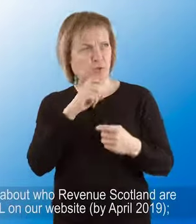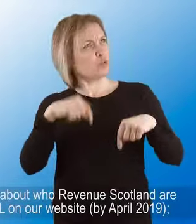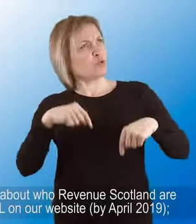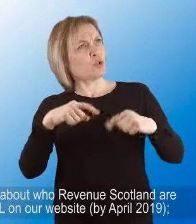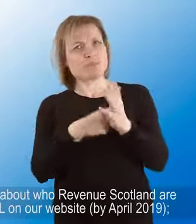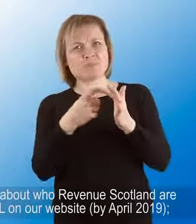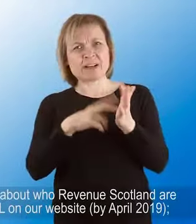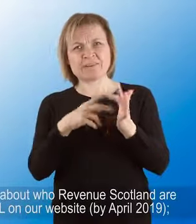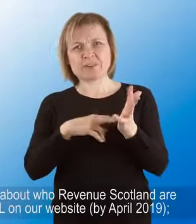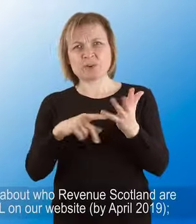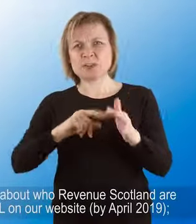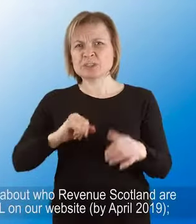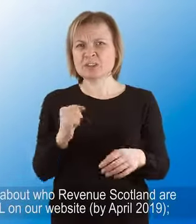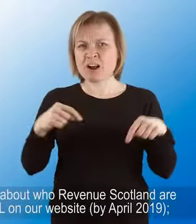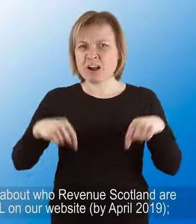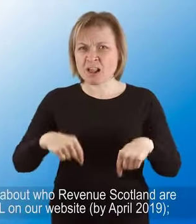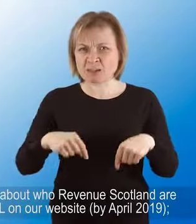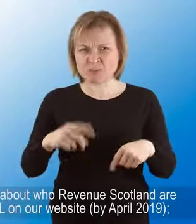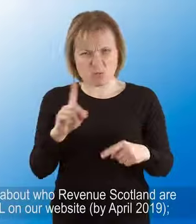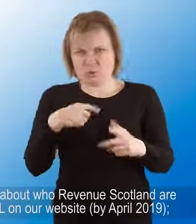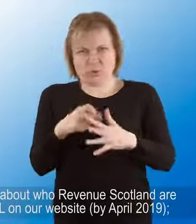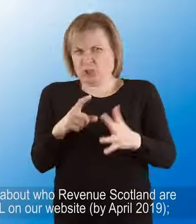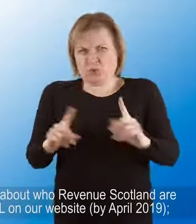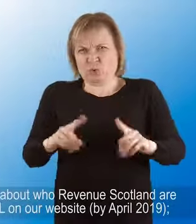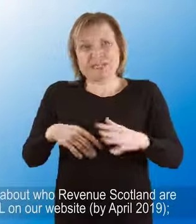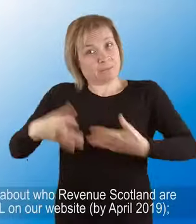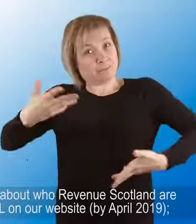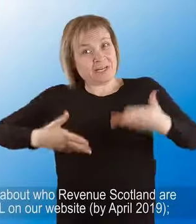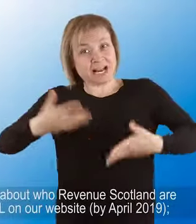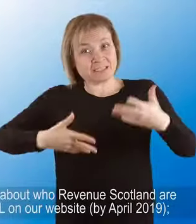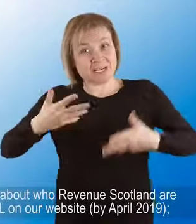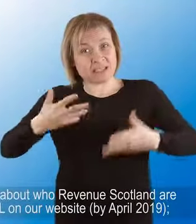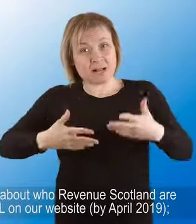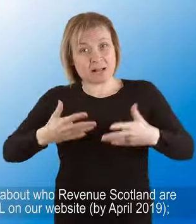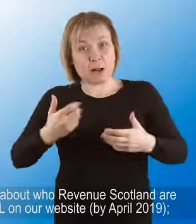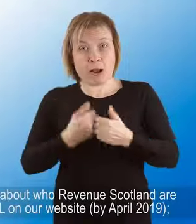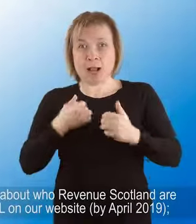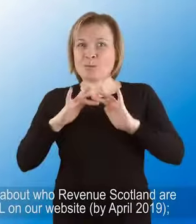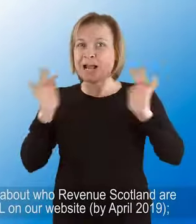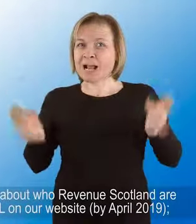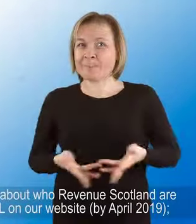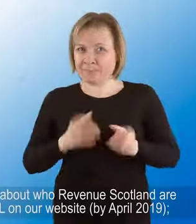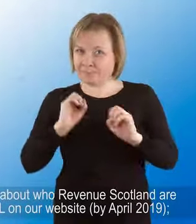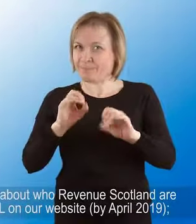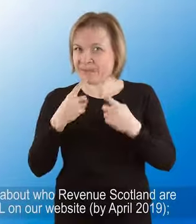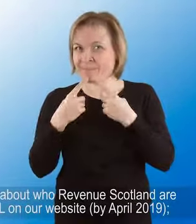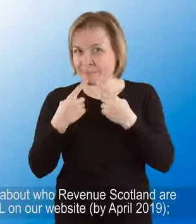including information about who Revenue Scotland are and what we do in BSL on our website by